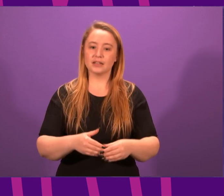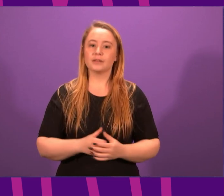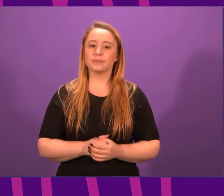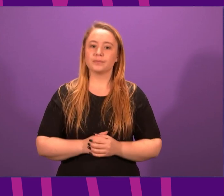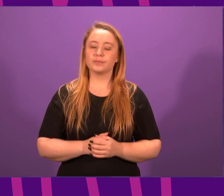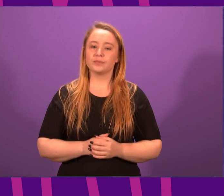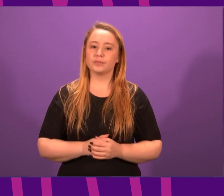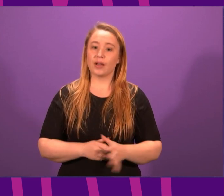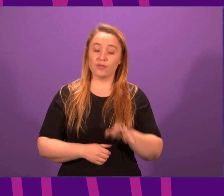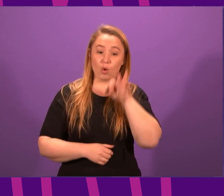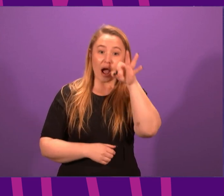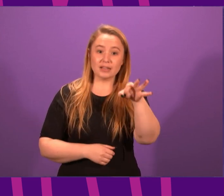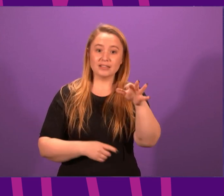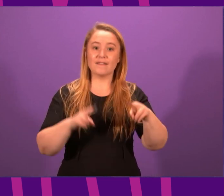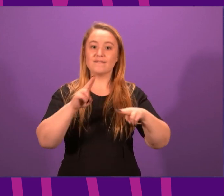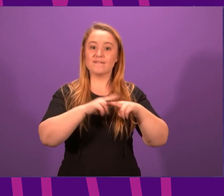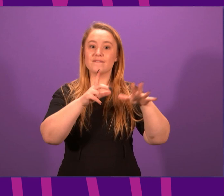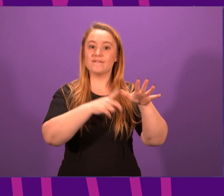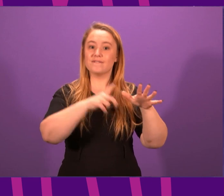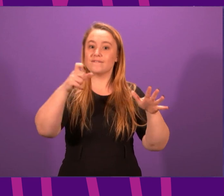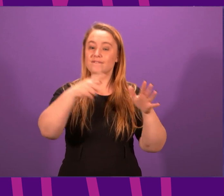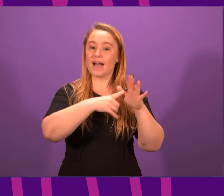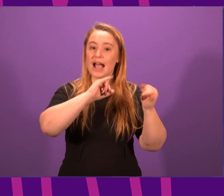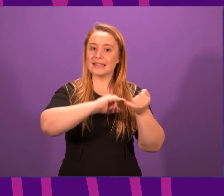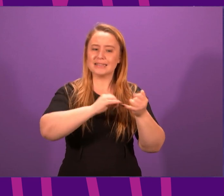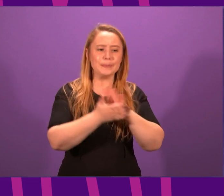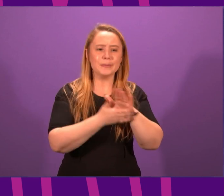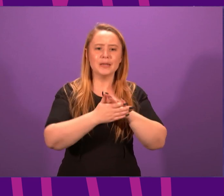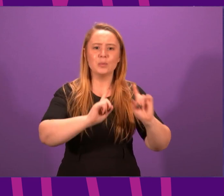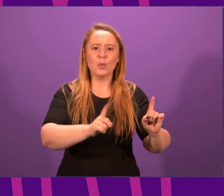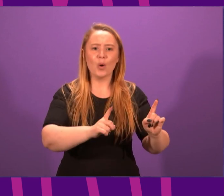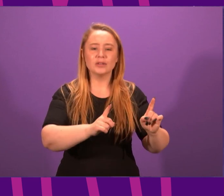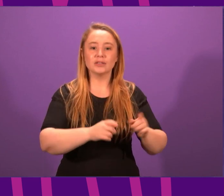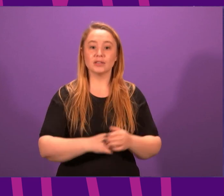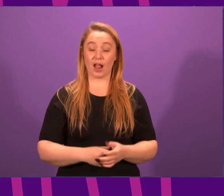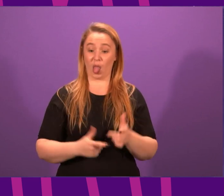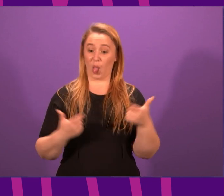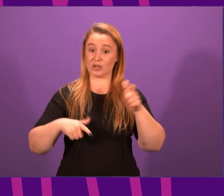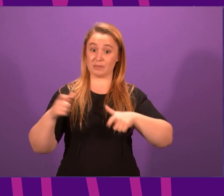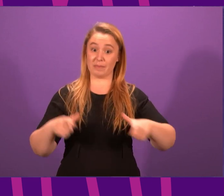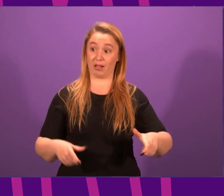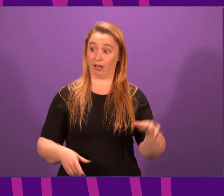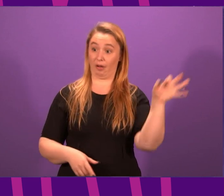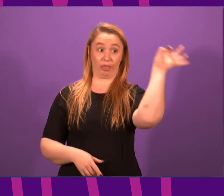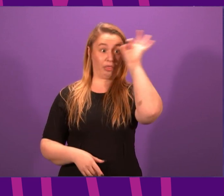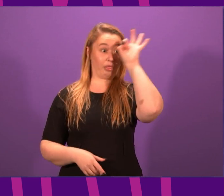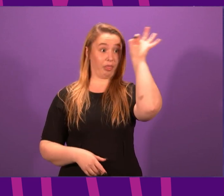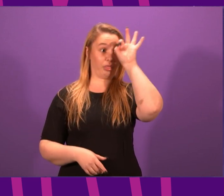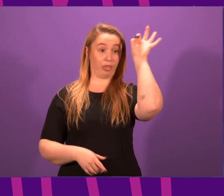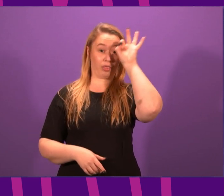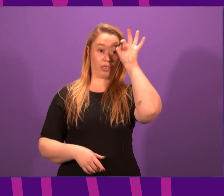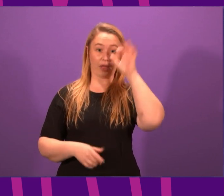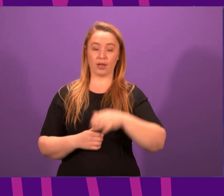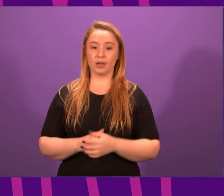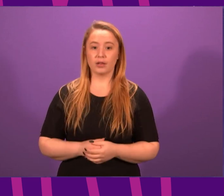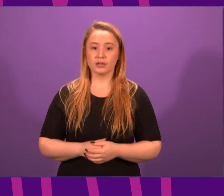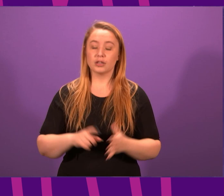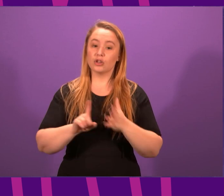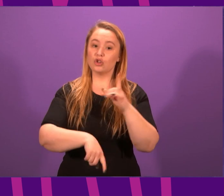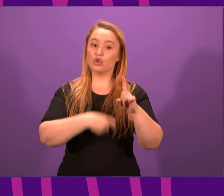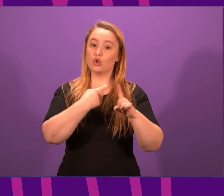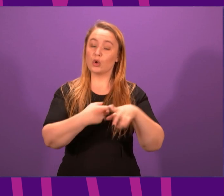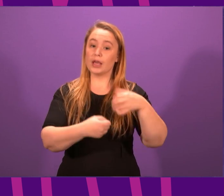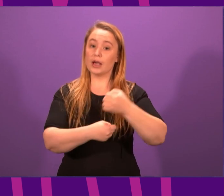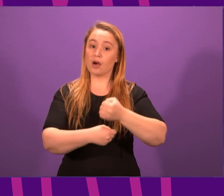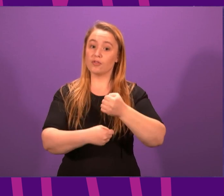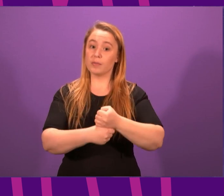could tell you what facts stand for, despite the First Minister's Herculean efforts. The UK government is in this case, I